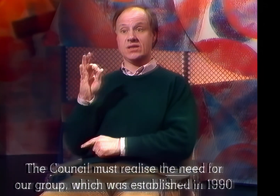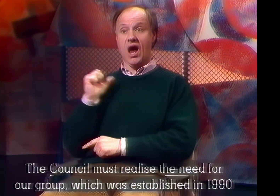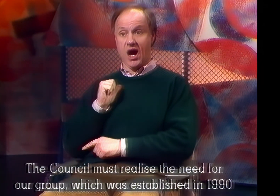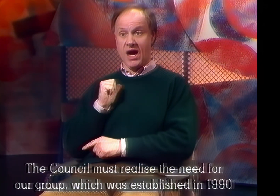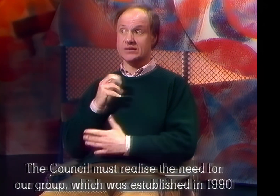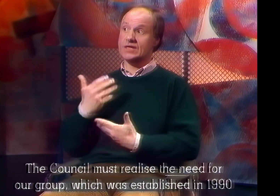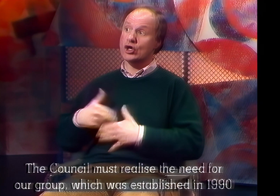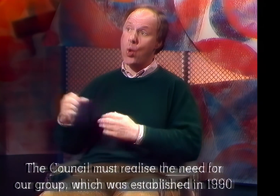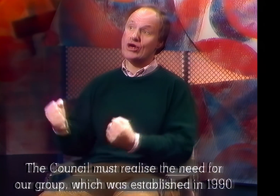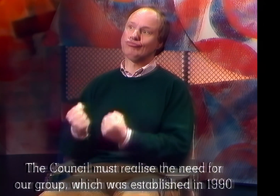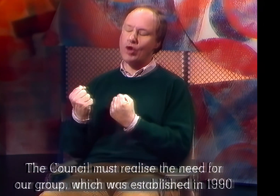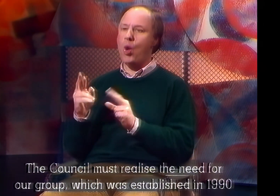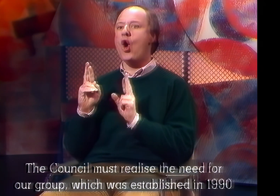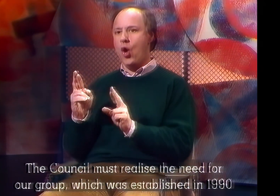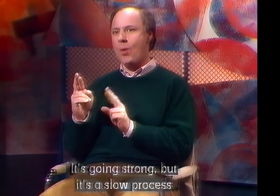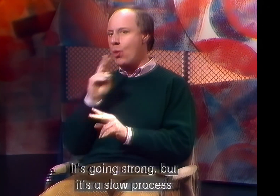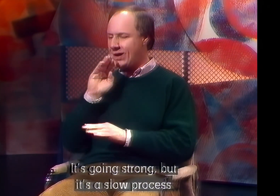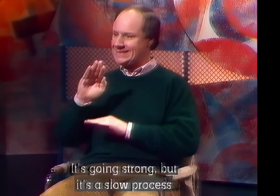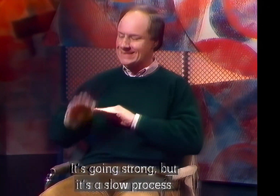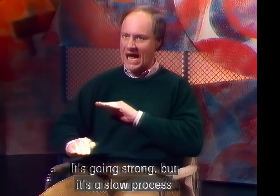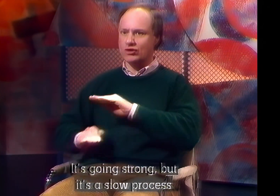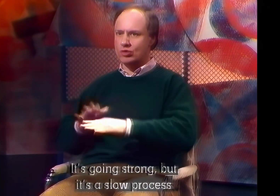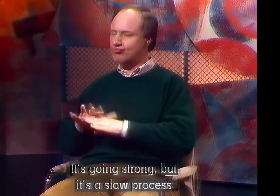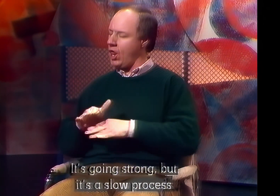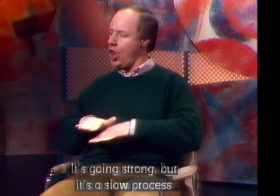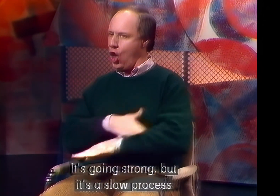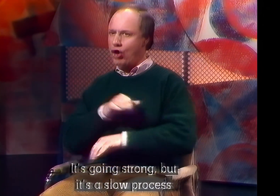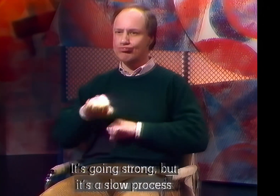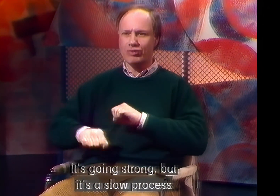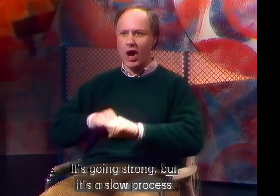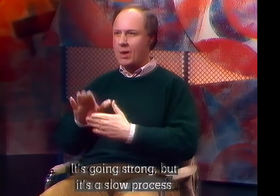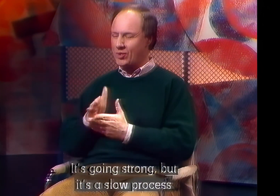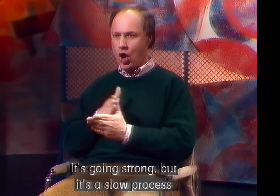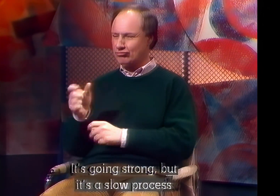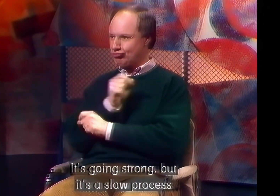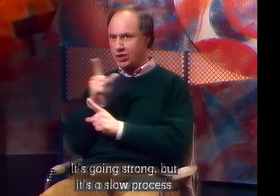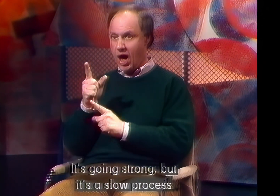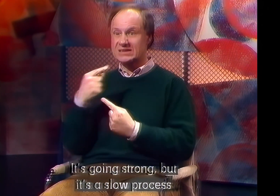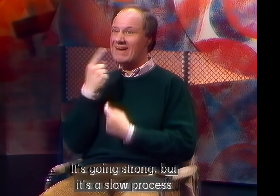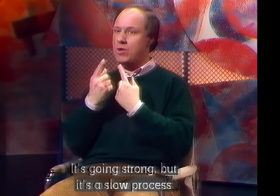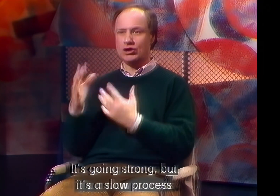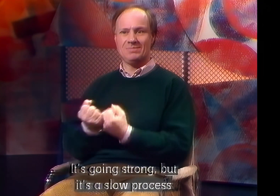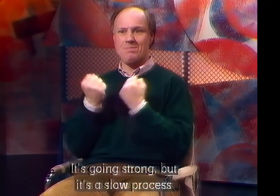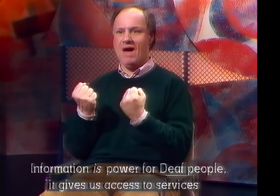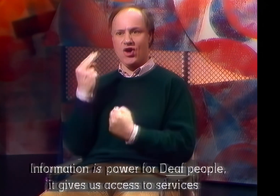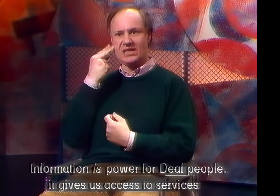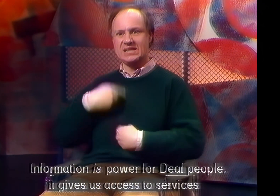way back in 1990. It's going strong and I hope we can carry on, but it's a slow process because we've